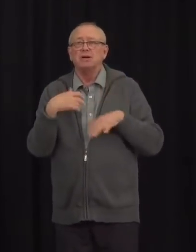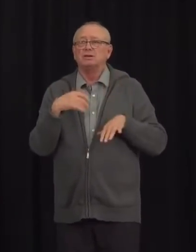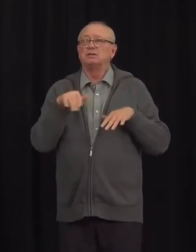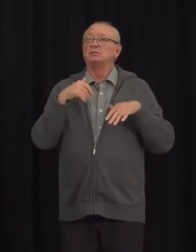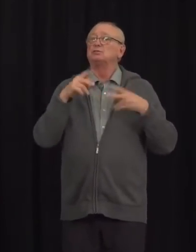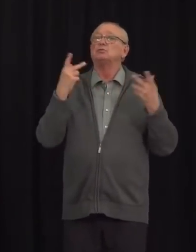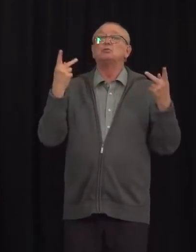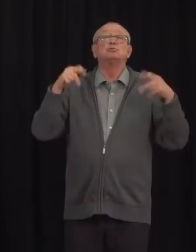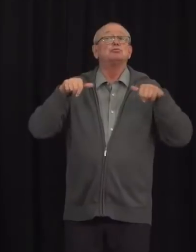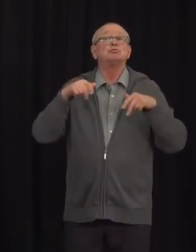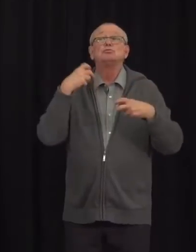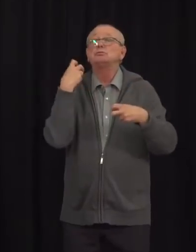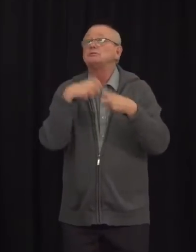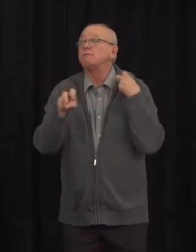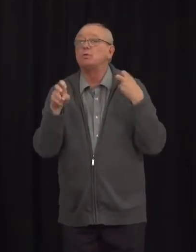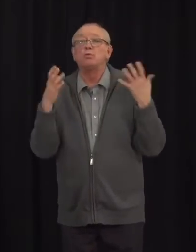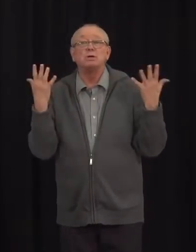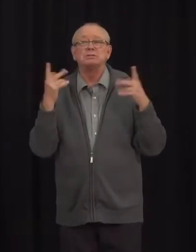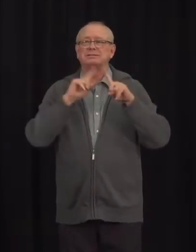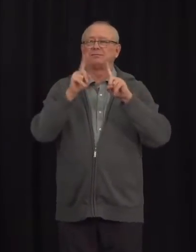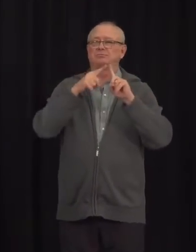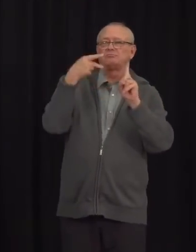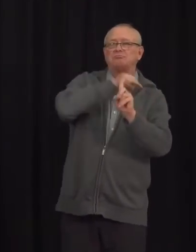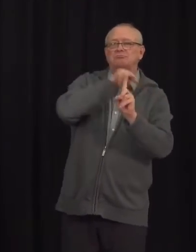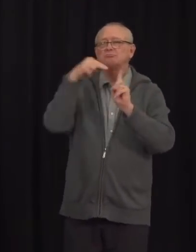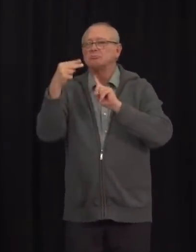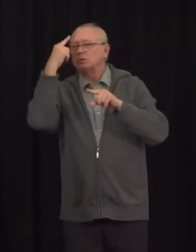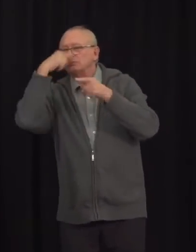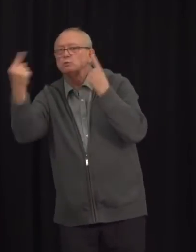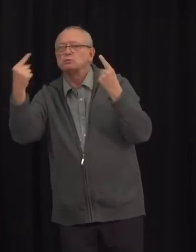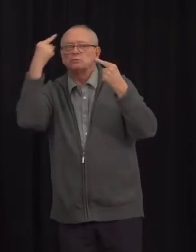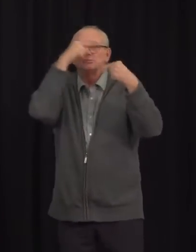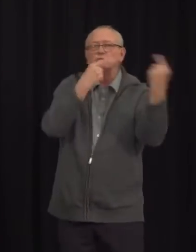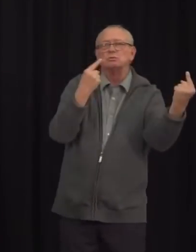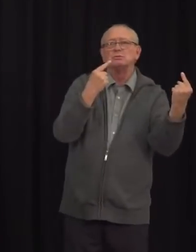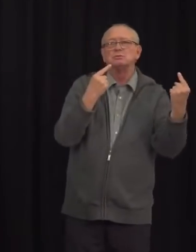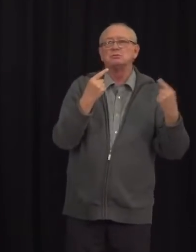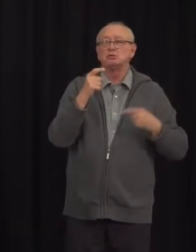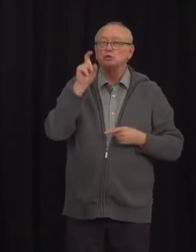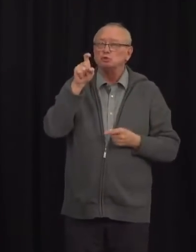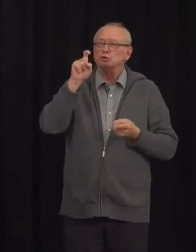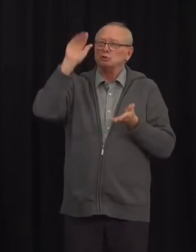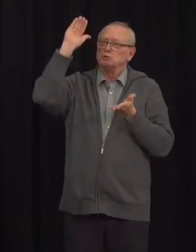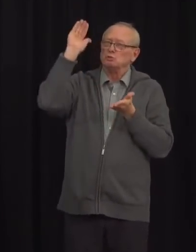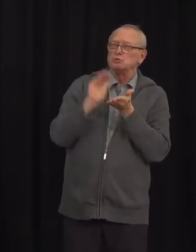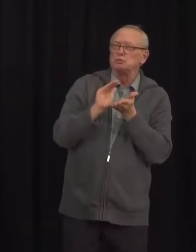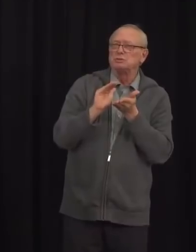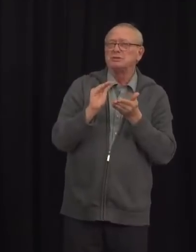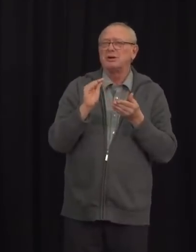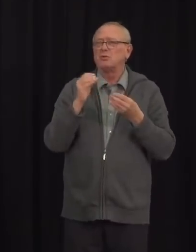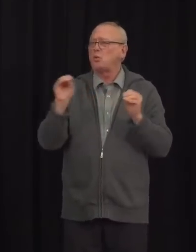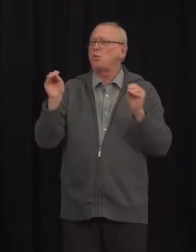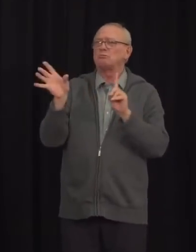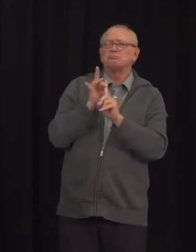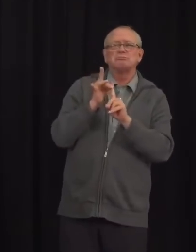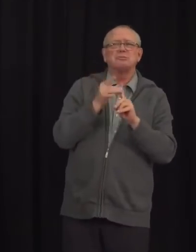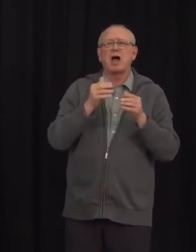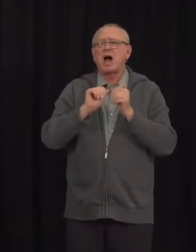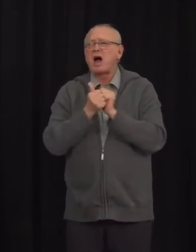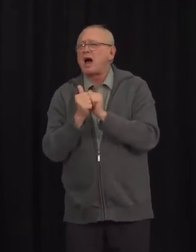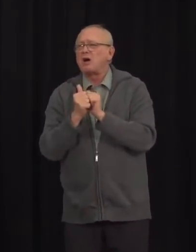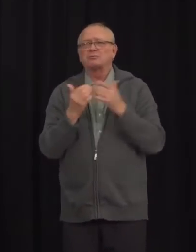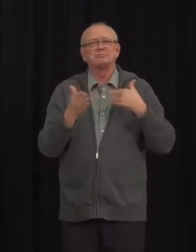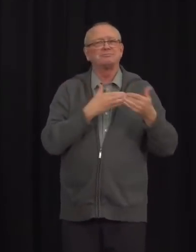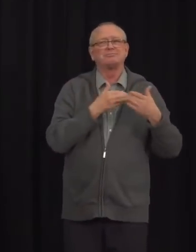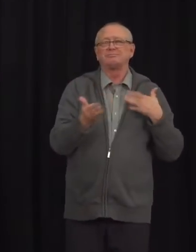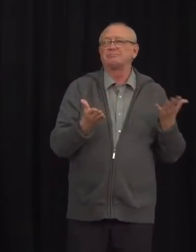polarizing narratives that on the one hand say we need to drive to zero cases at all costs, and on the other hand say that COVID